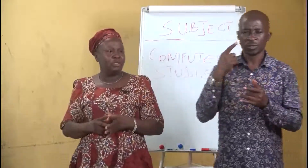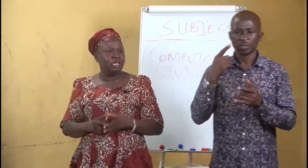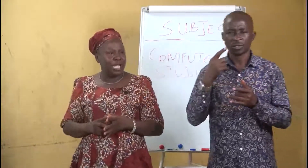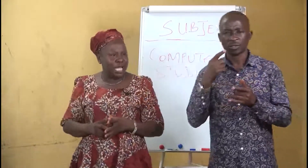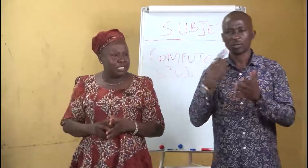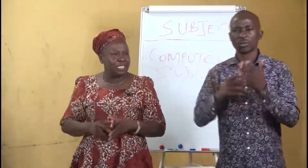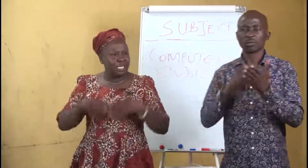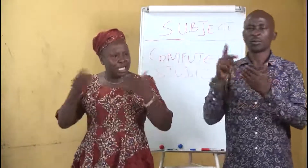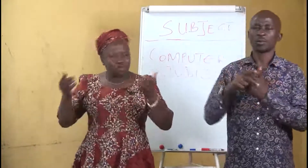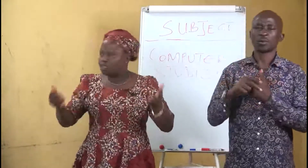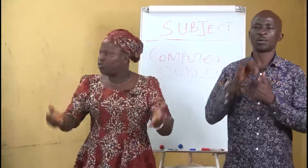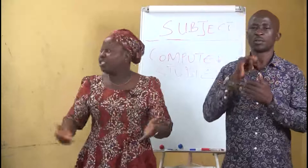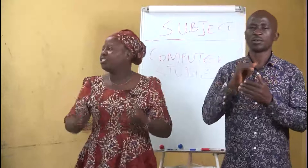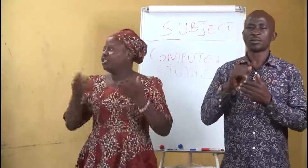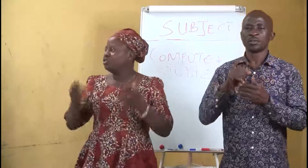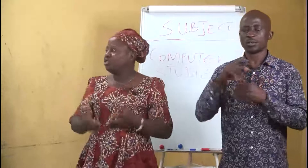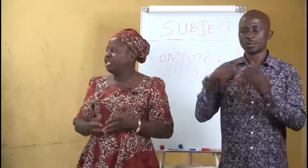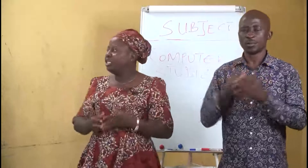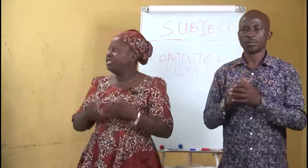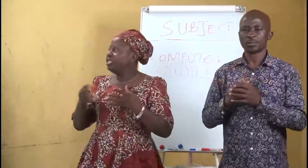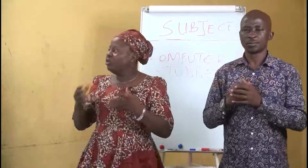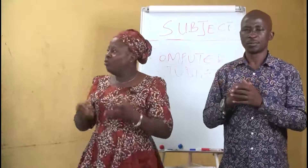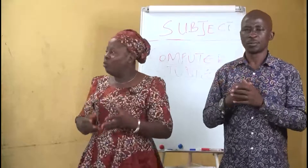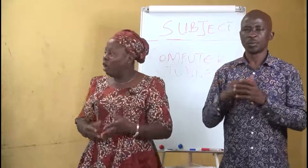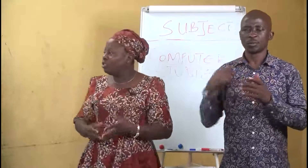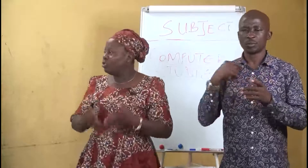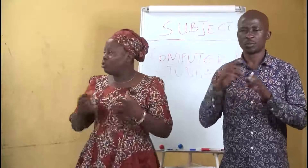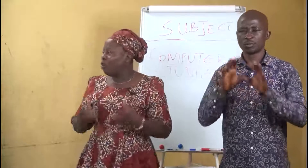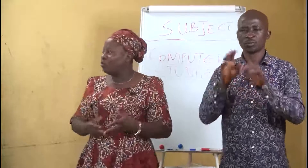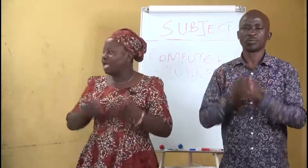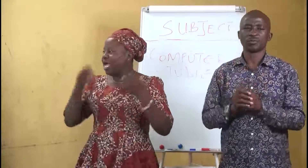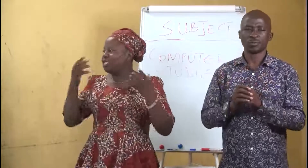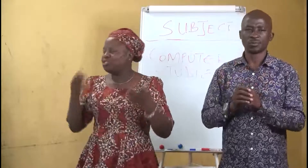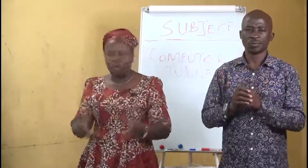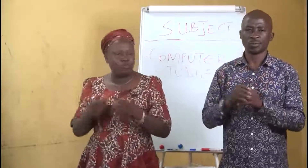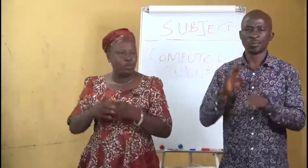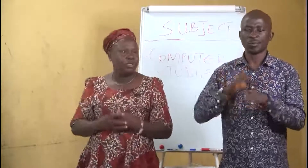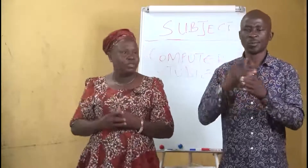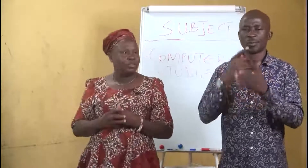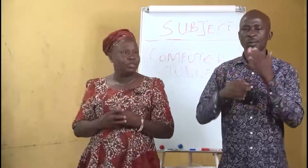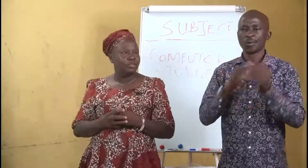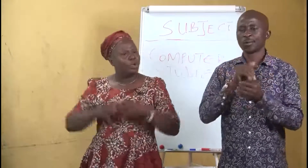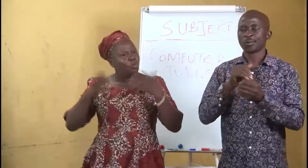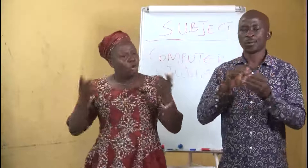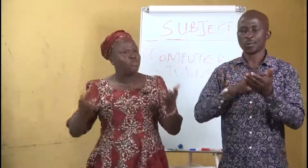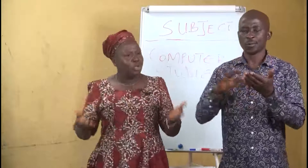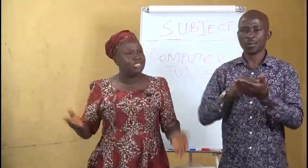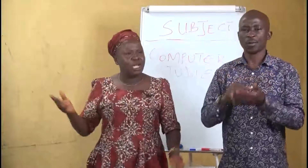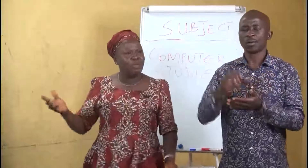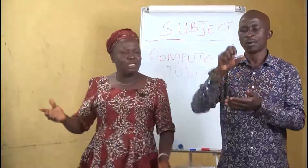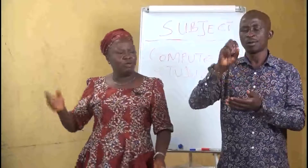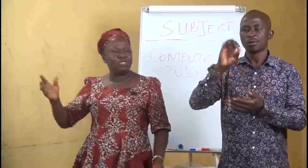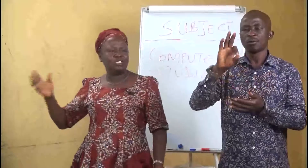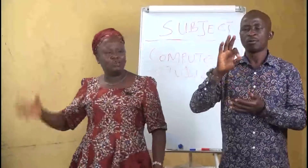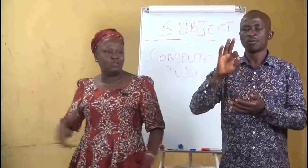about, learners, let's go straight to the word computer software. What do we